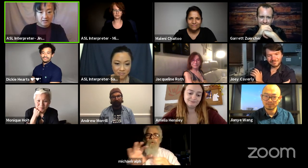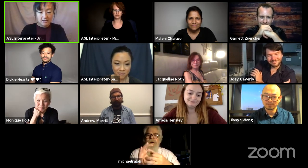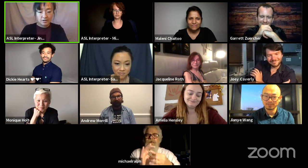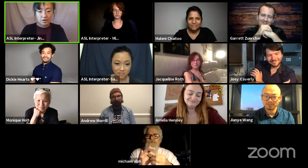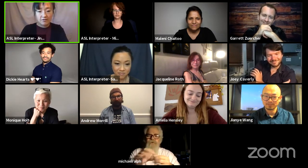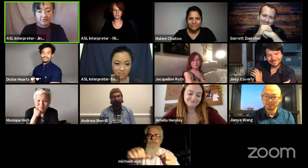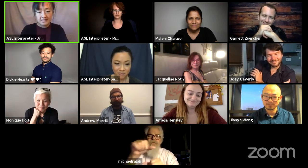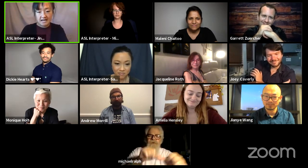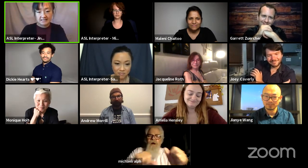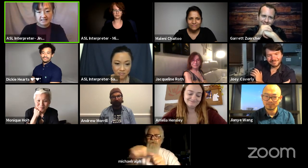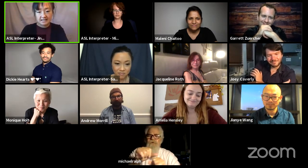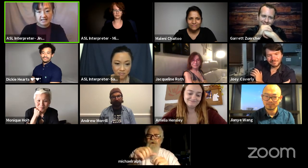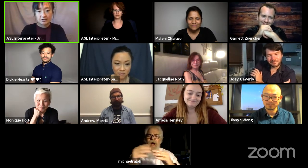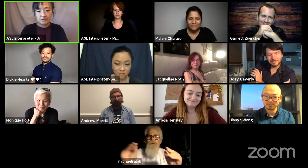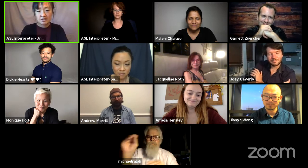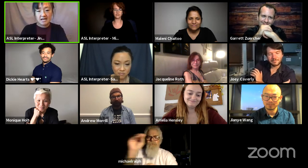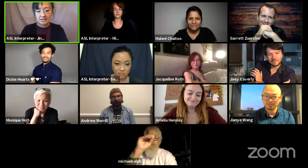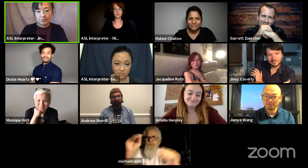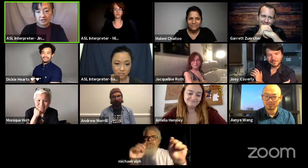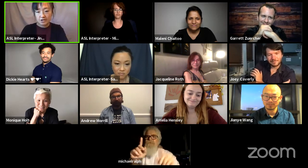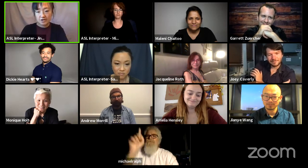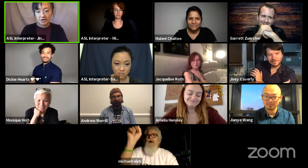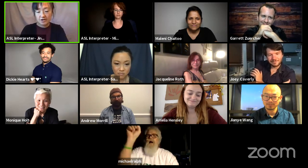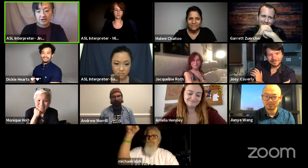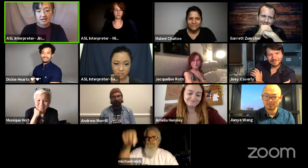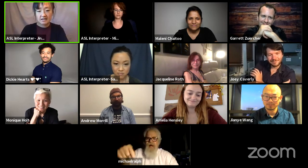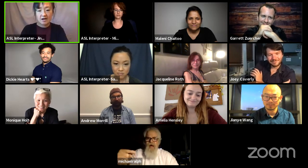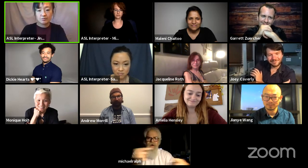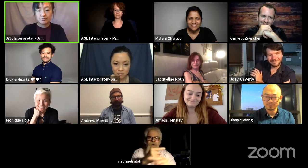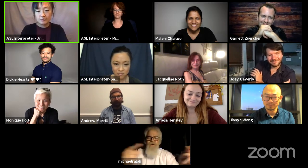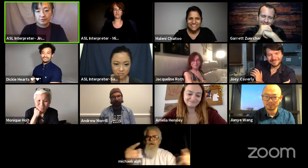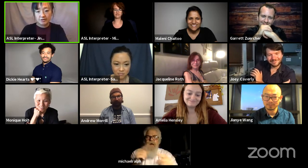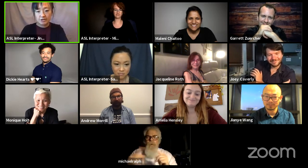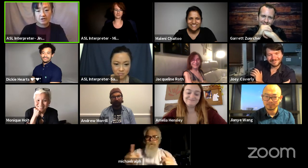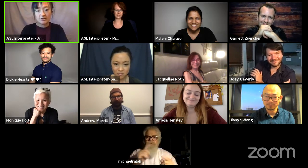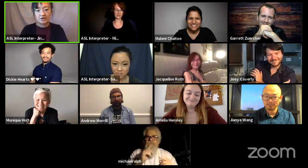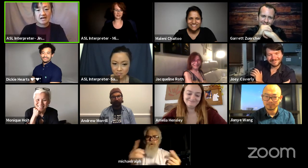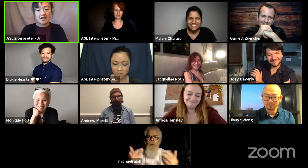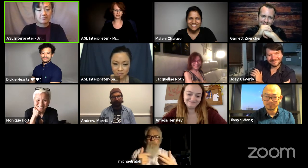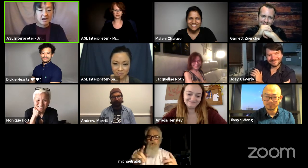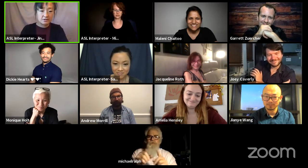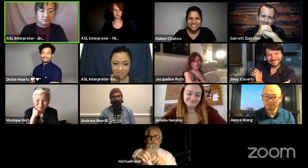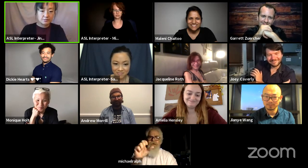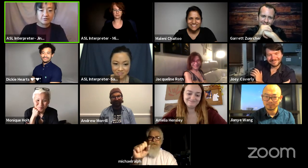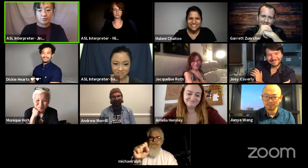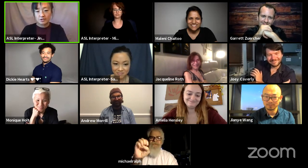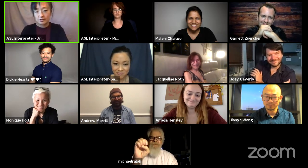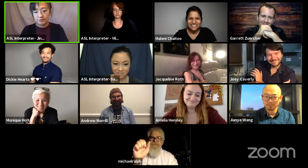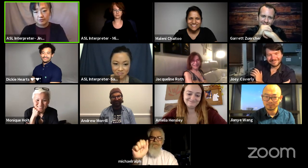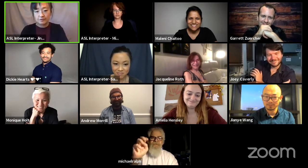You were all fantastic and you connected with each other and how you moved with each other and how the panels moved, the windows moved